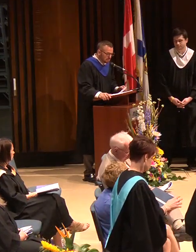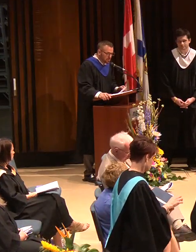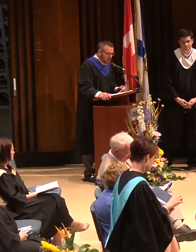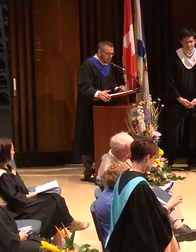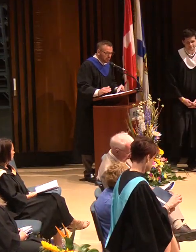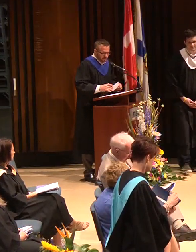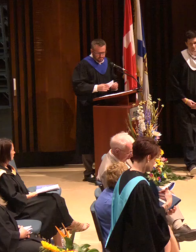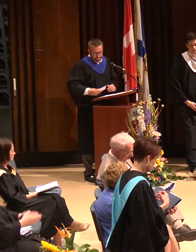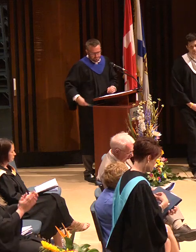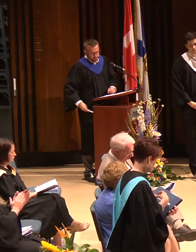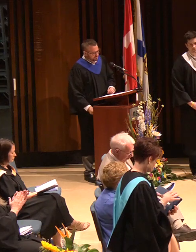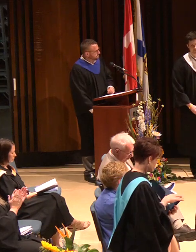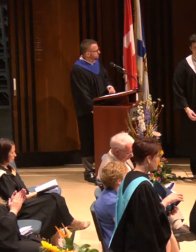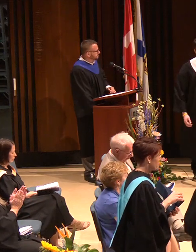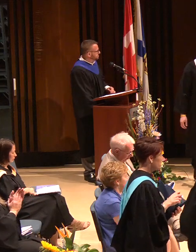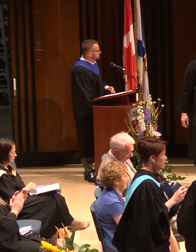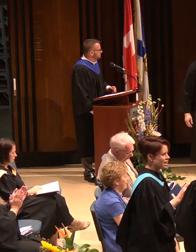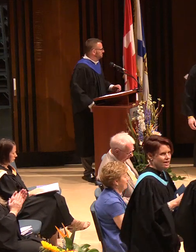Alexander Broderick.